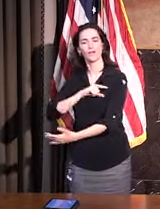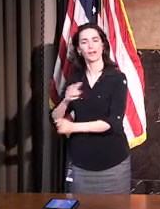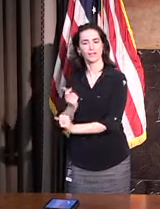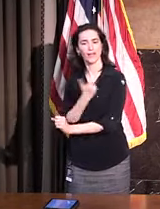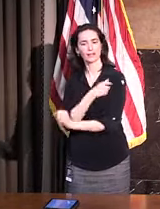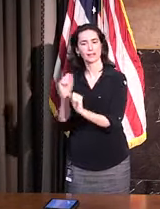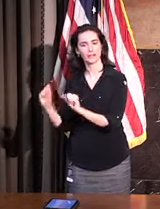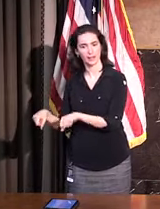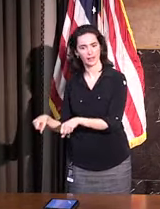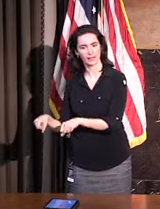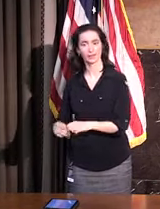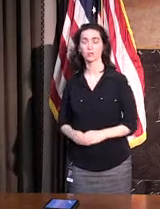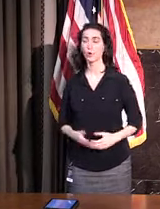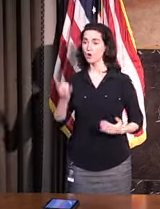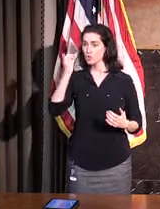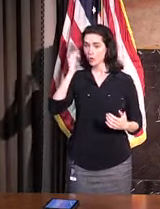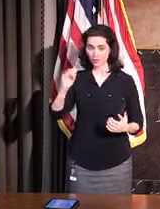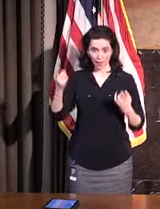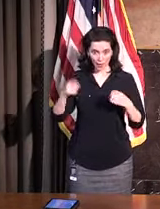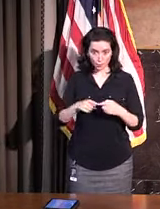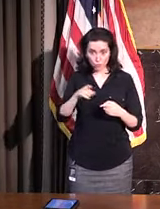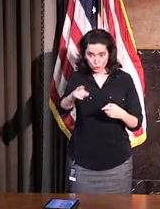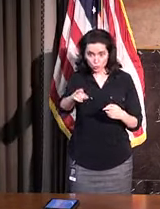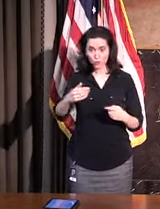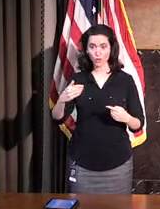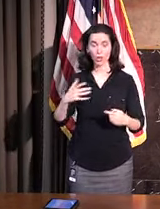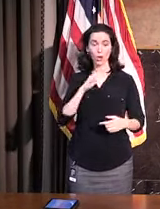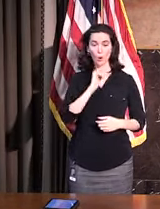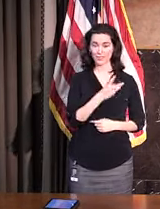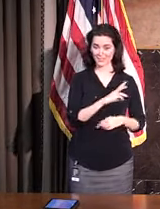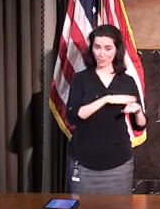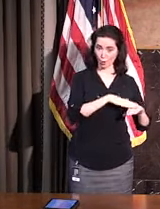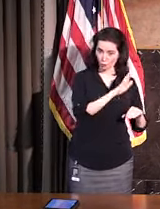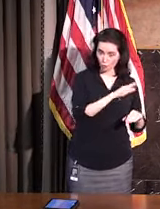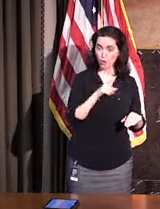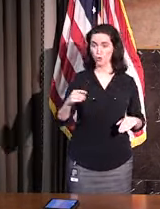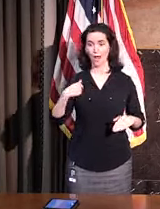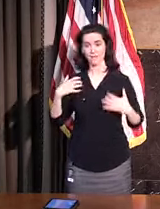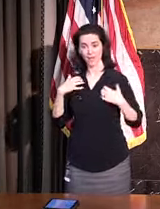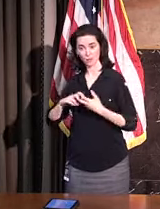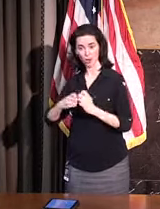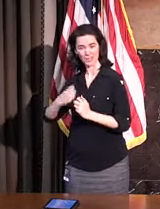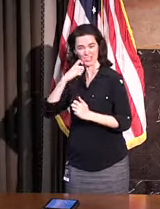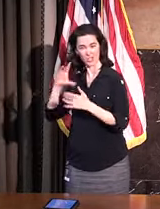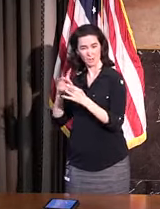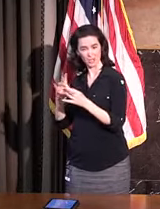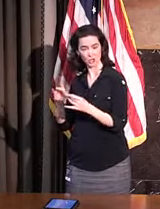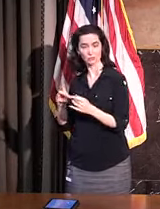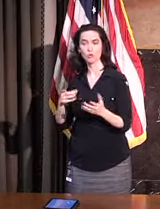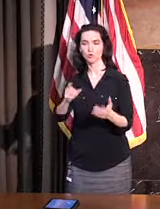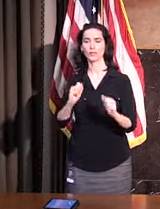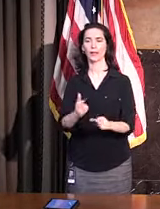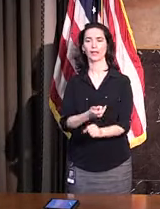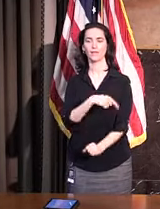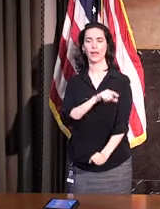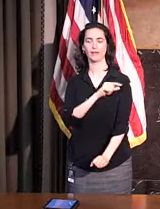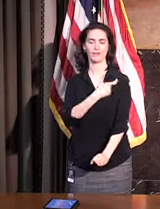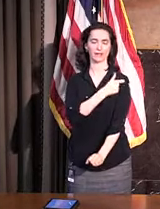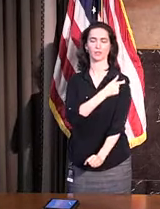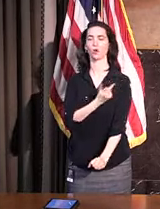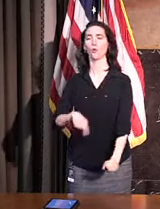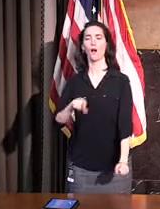So if you have one of these underlying conditions and you are 16 and older, you are eligible. Period. That's where we are